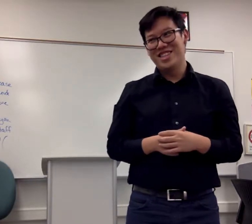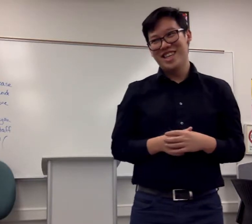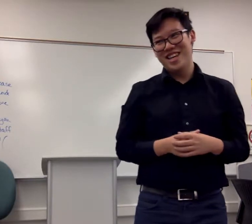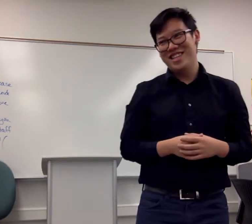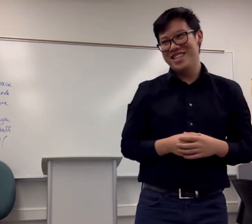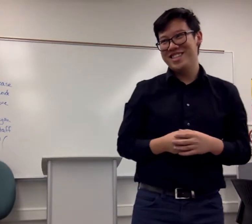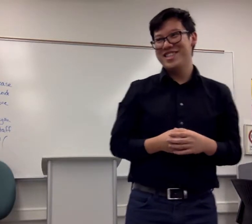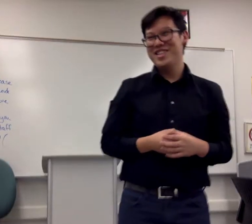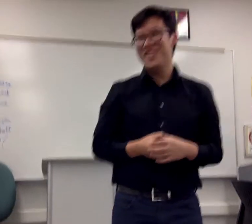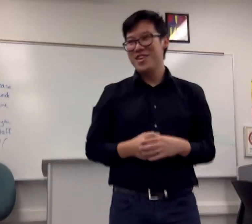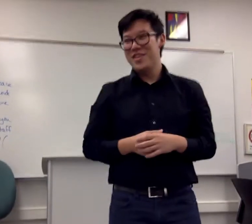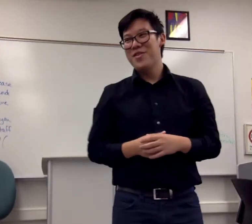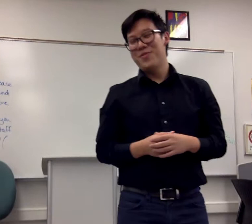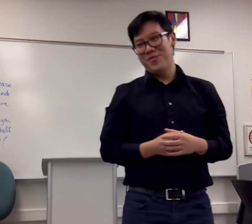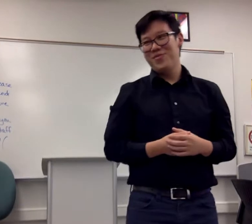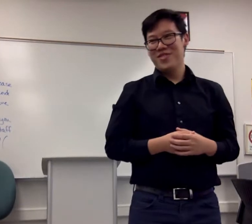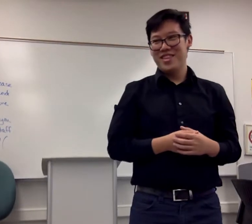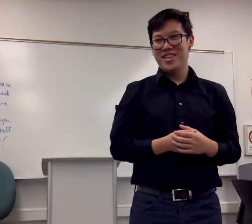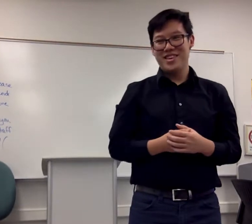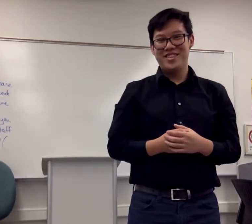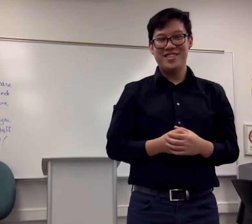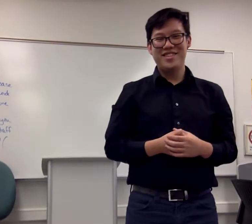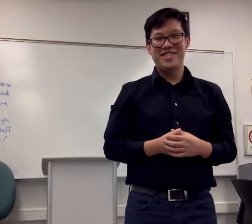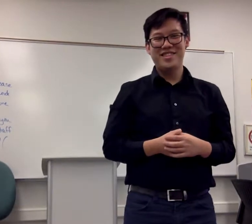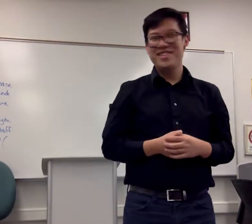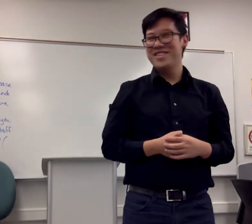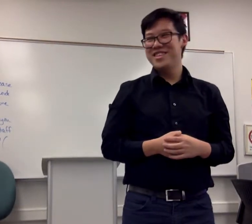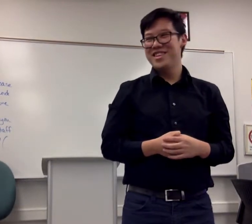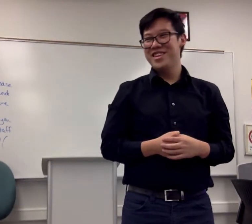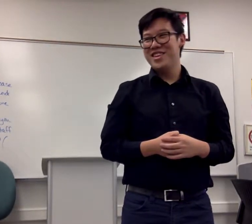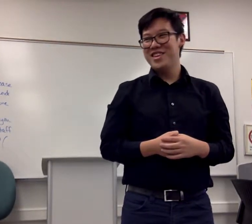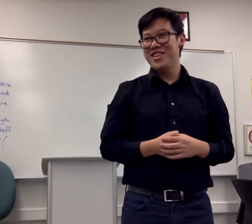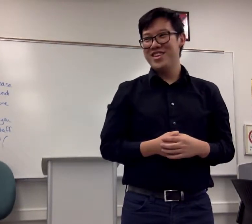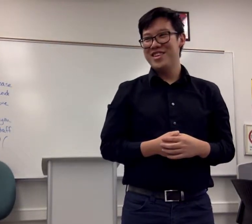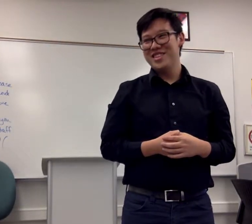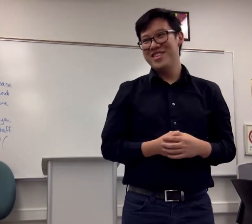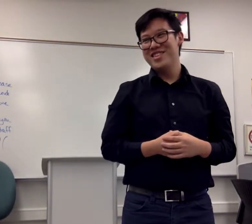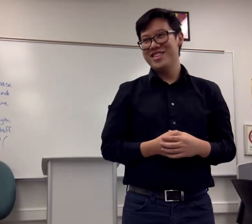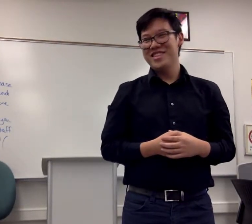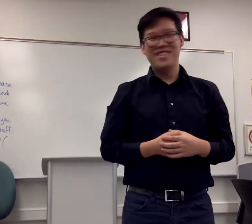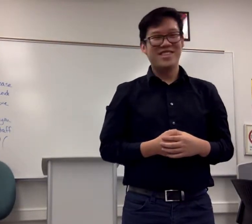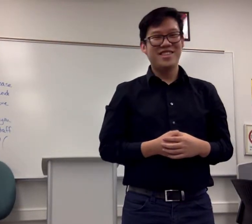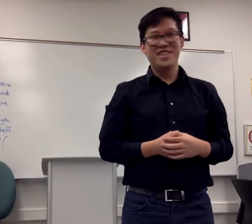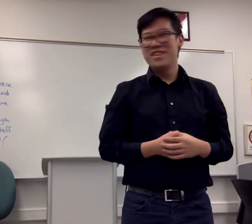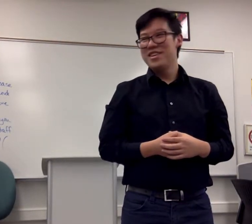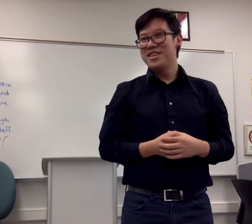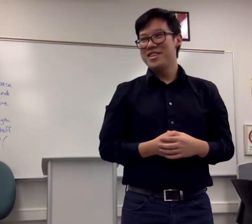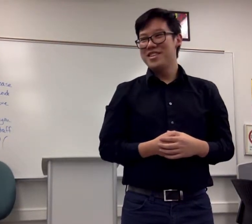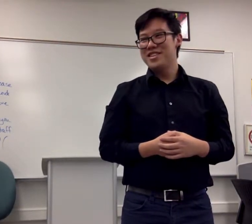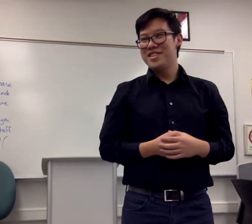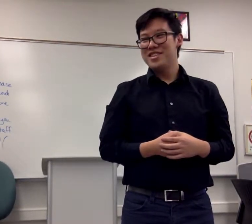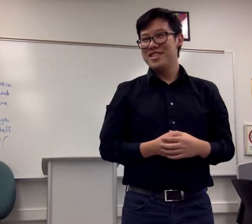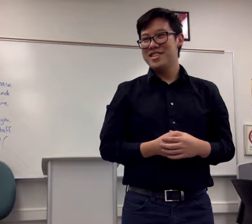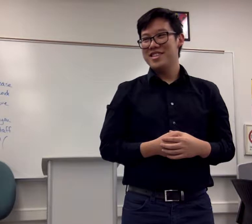that. Oh, okay. I guess it's understandable. Most, it's not an appropriate question. Gotcha.